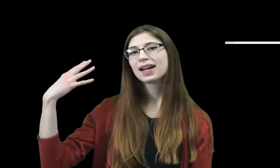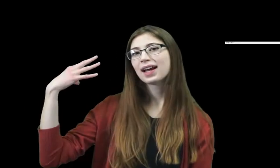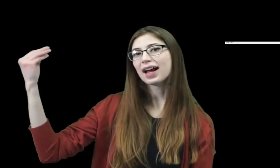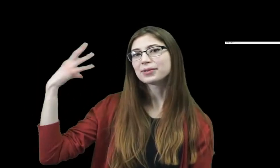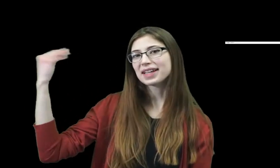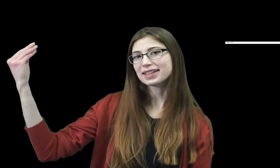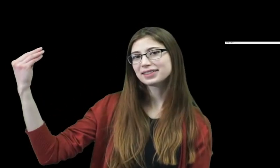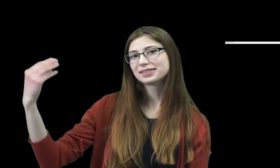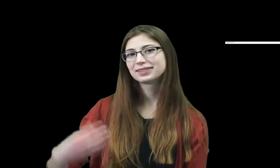Outside.